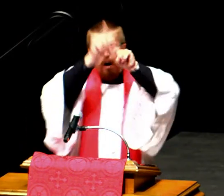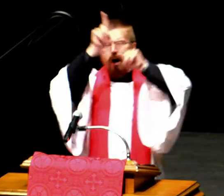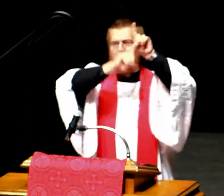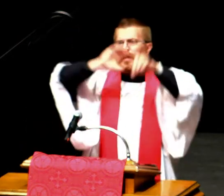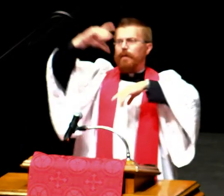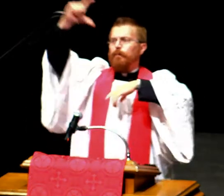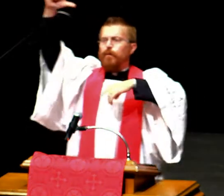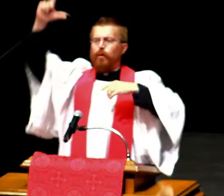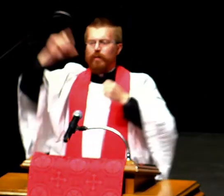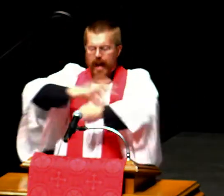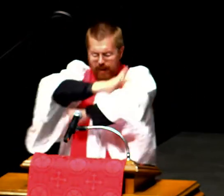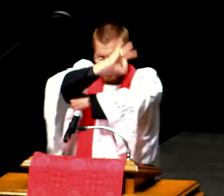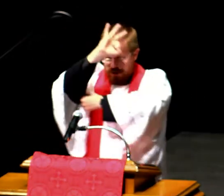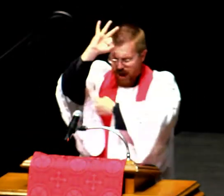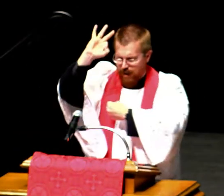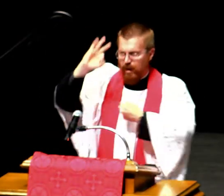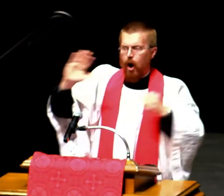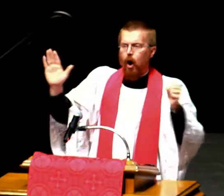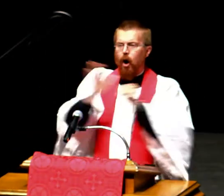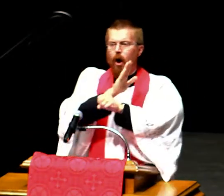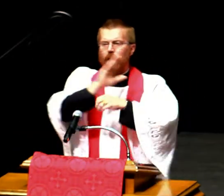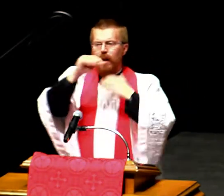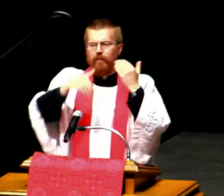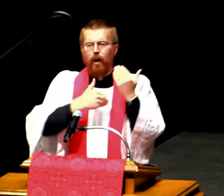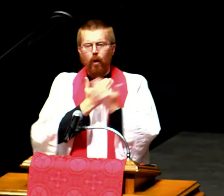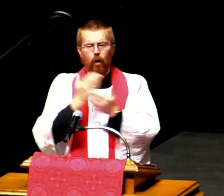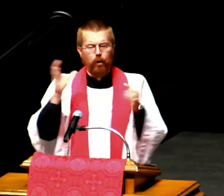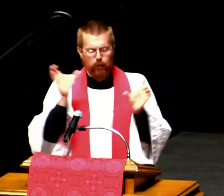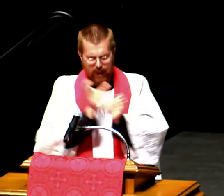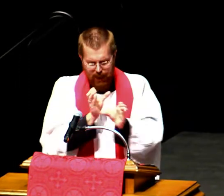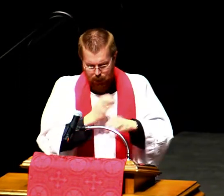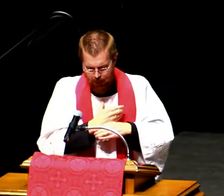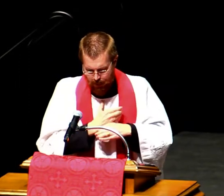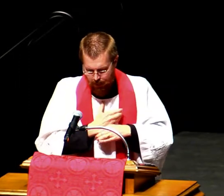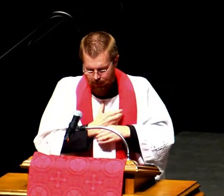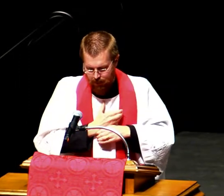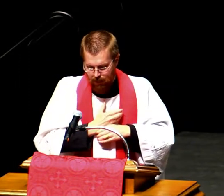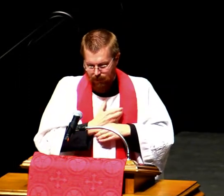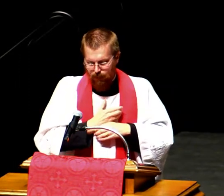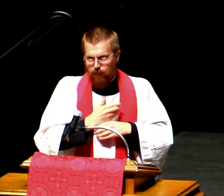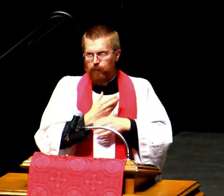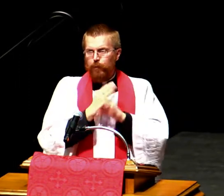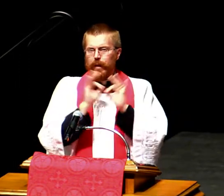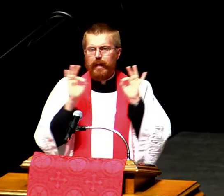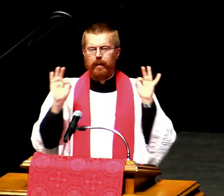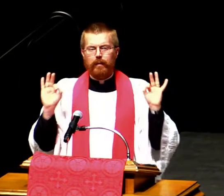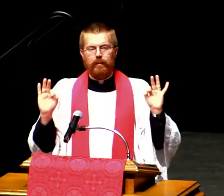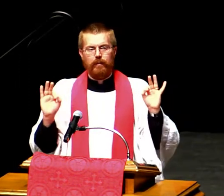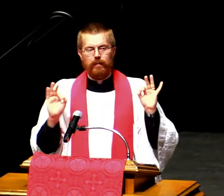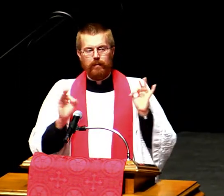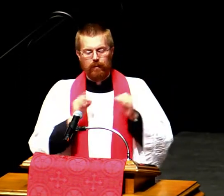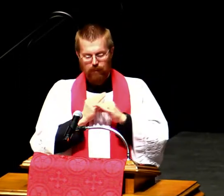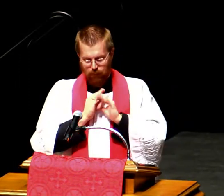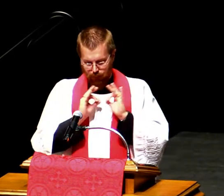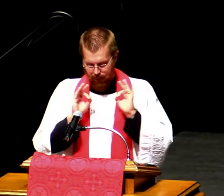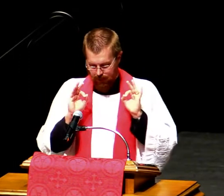stars and the moon and the sun. And all of the whole creation, free. Free, free